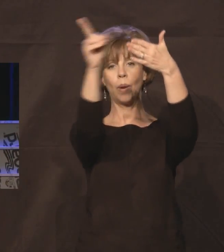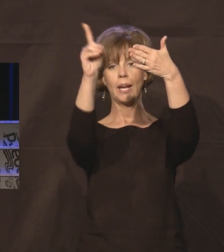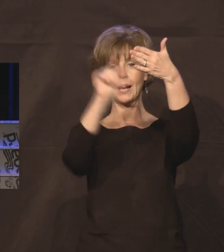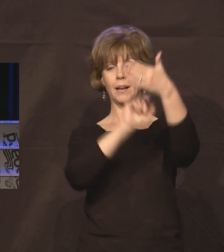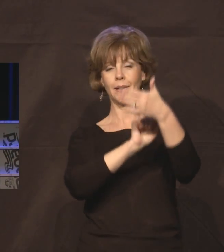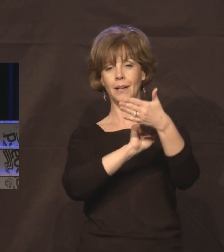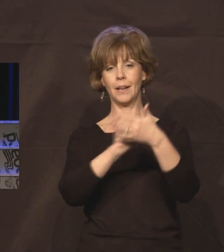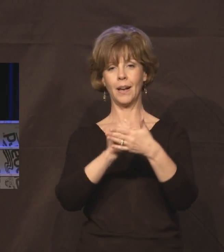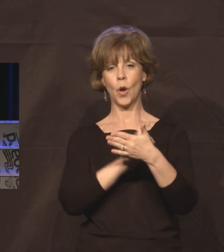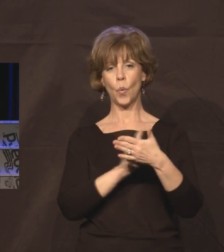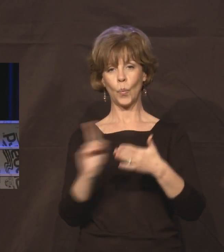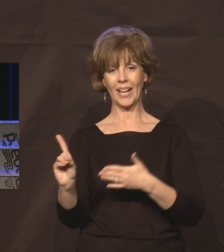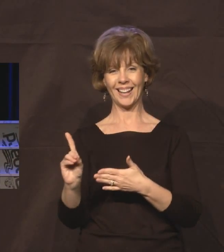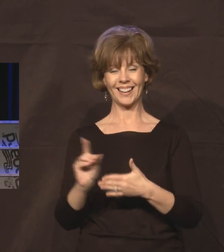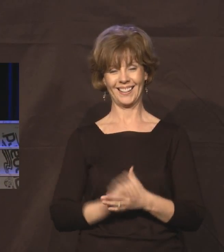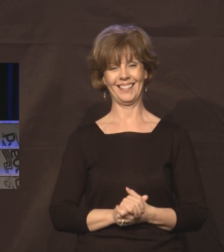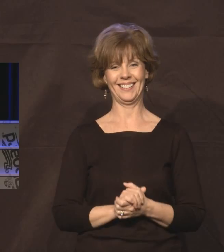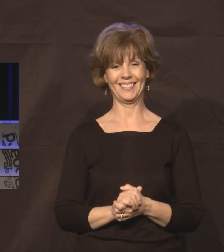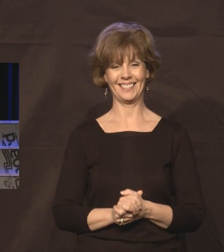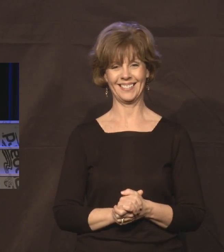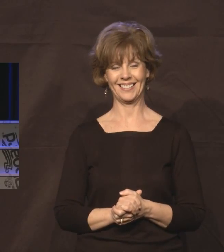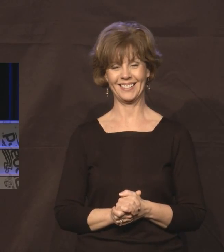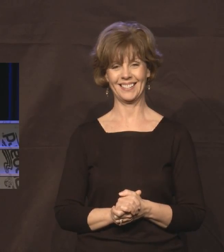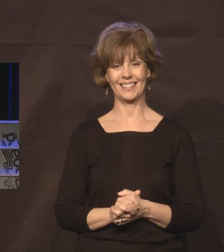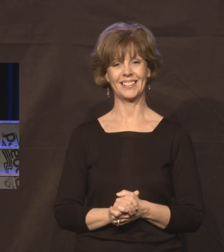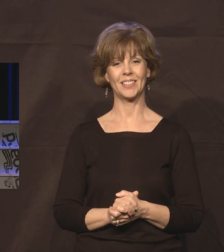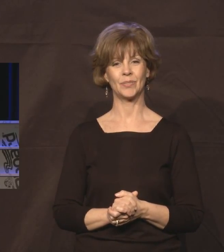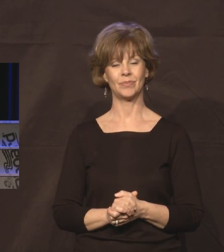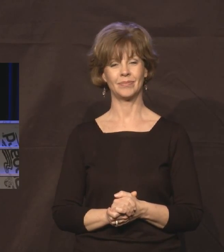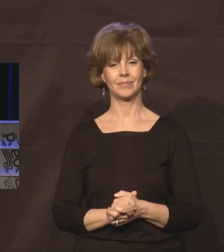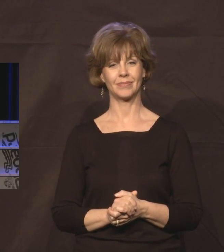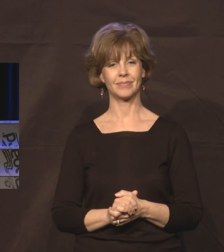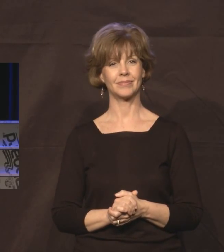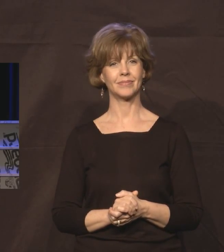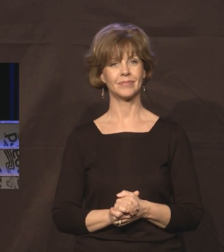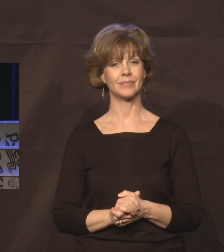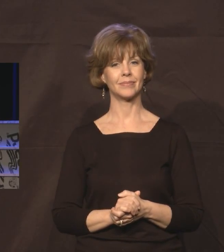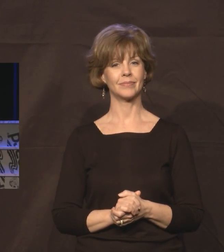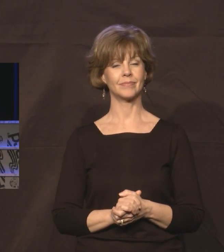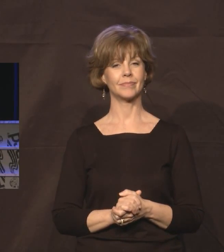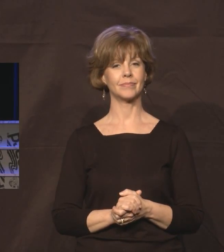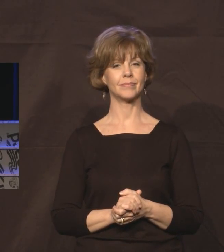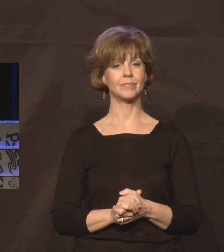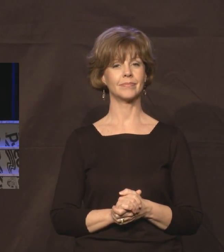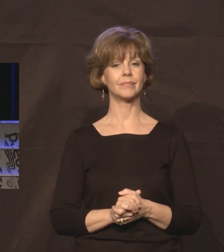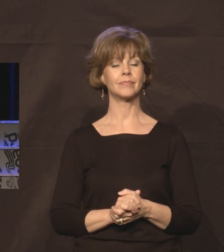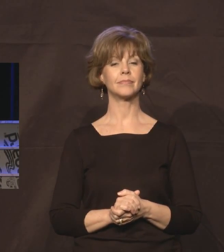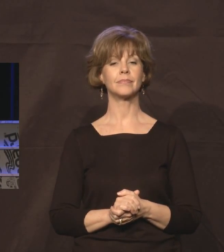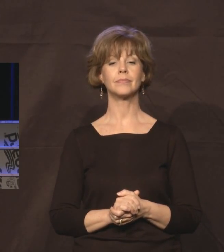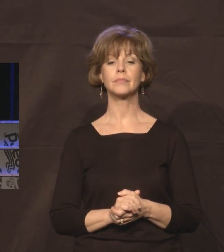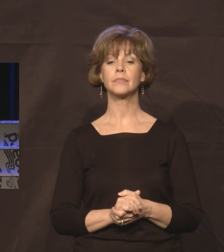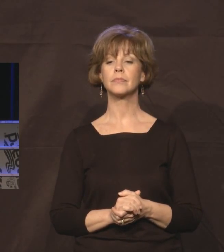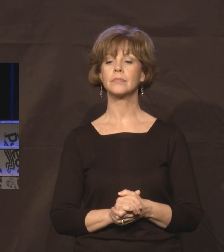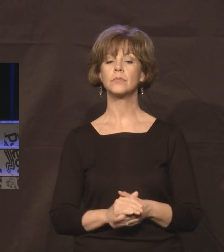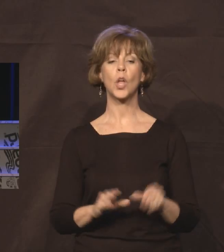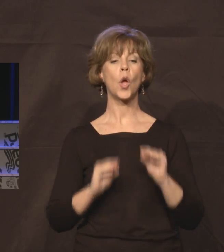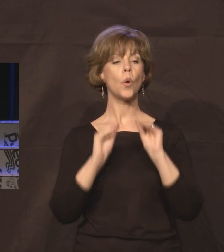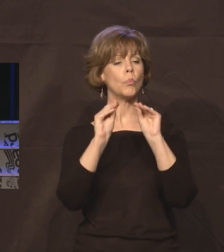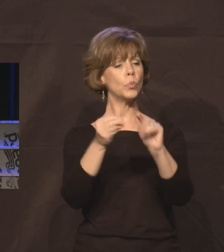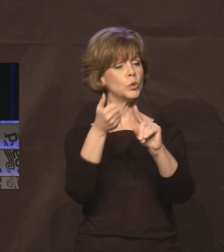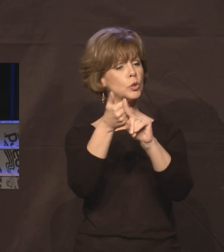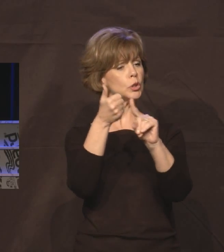See, I'll tell you this. You know, in first key, put yourself in a place where you can hear